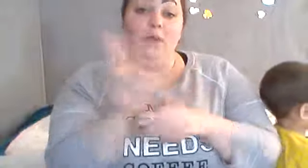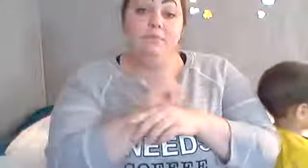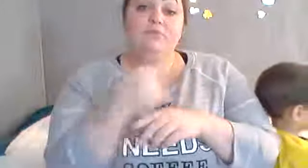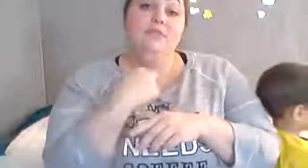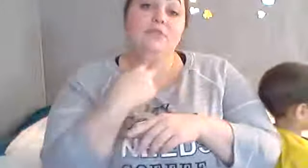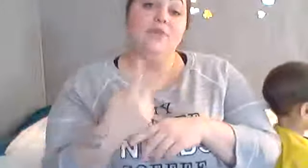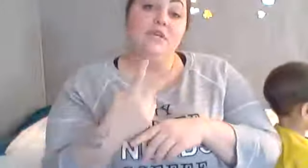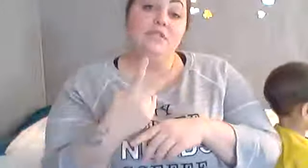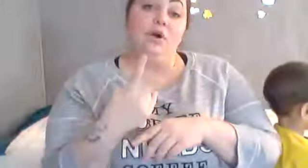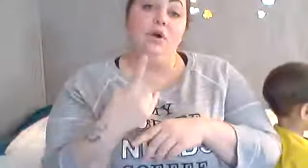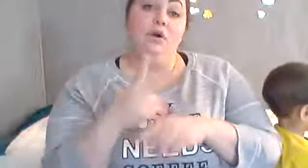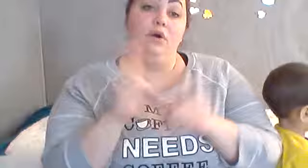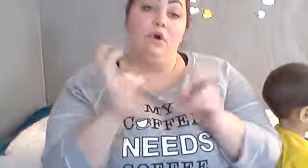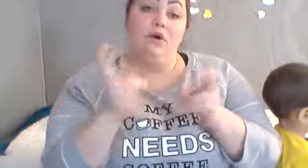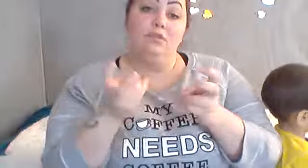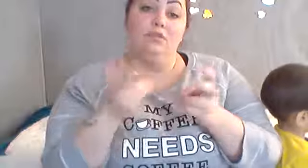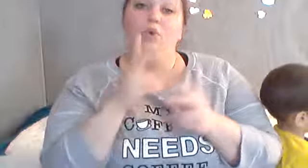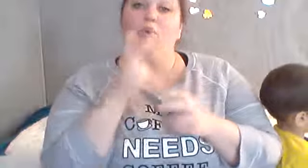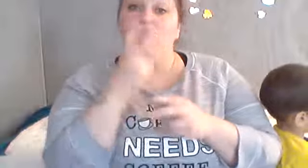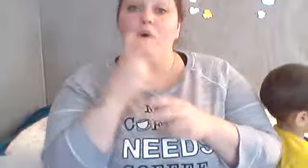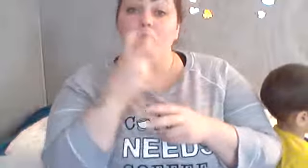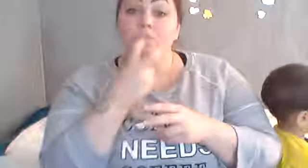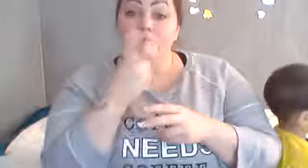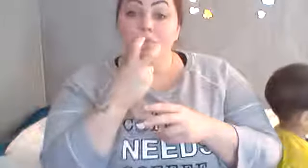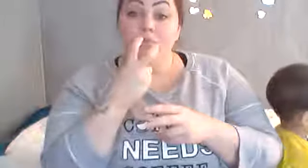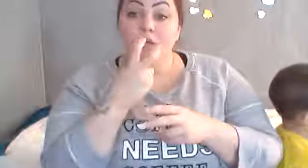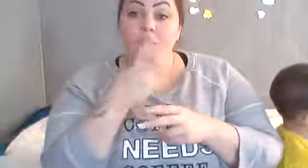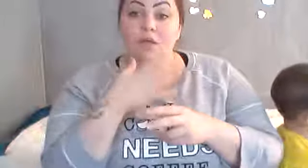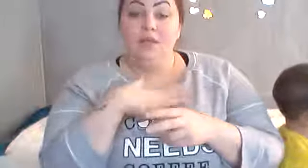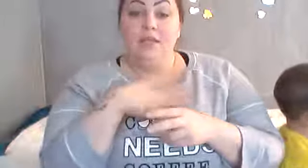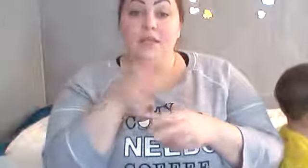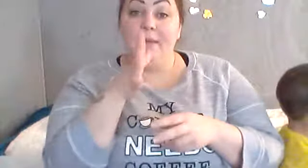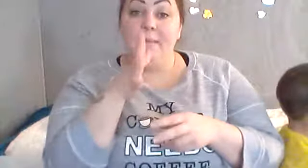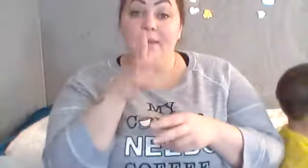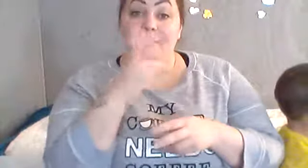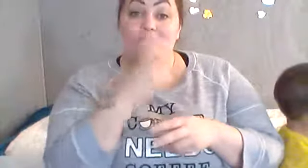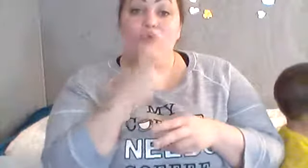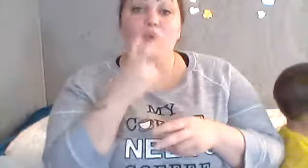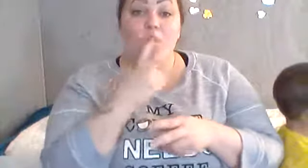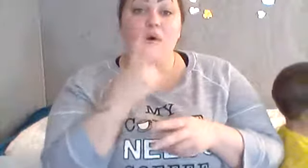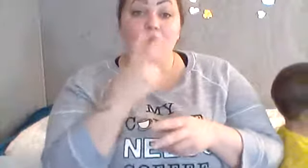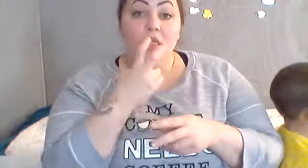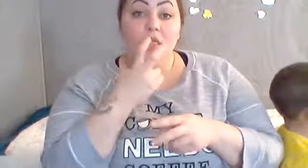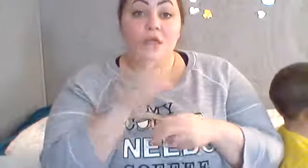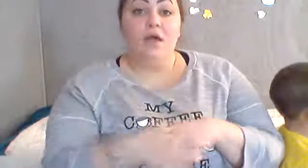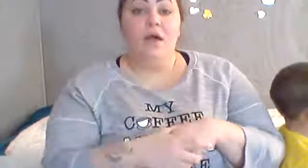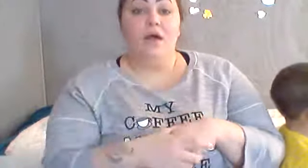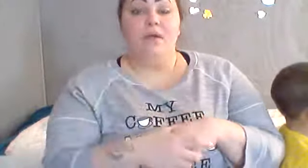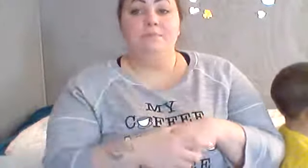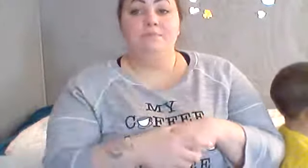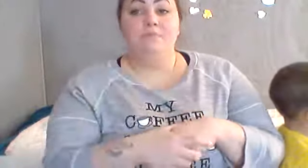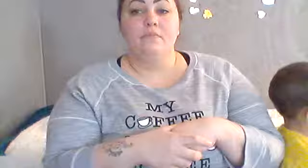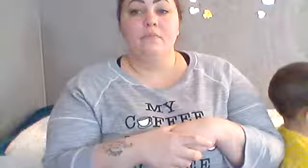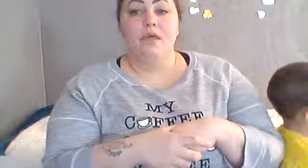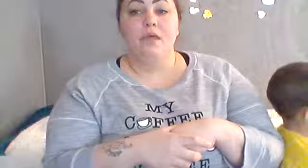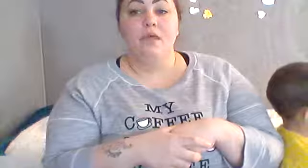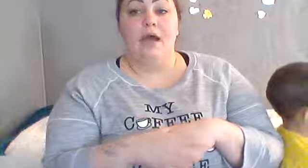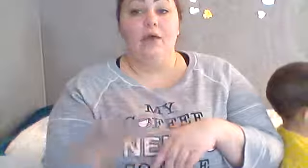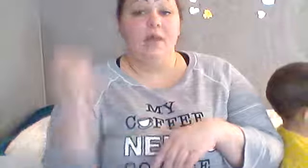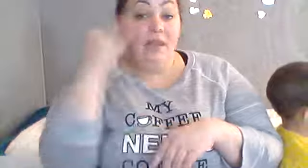use their voice are called oral. Like my mom is oral. Um, Now, if